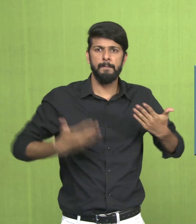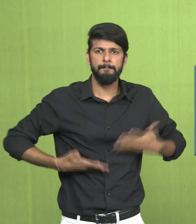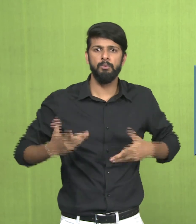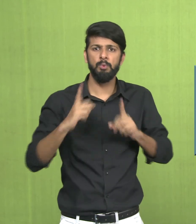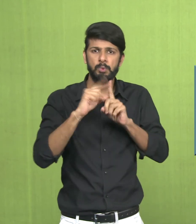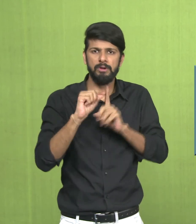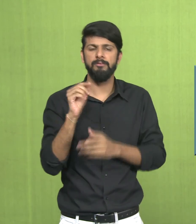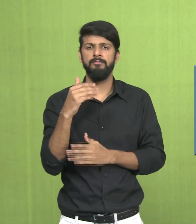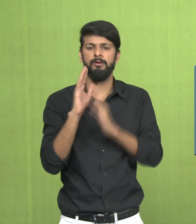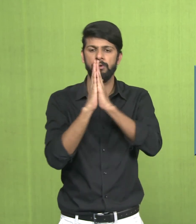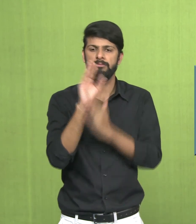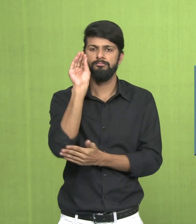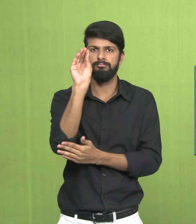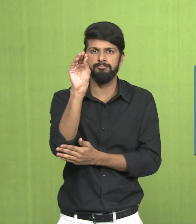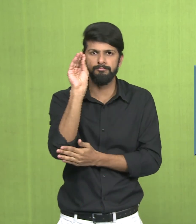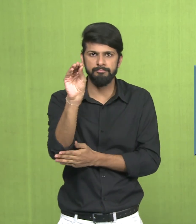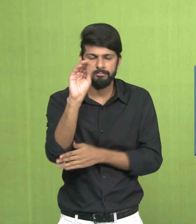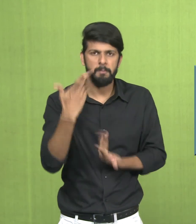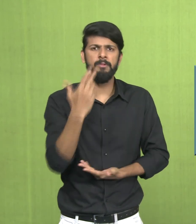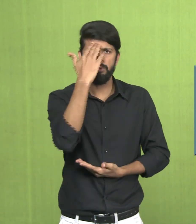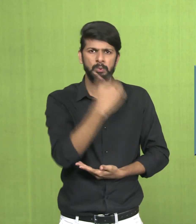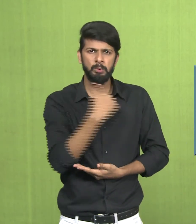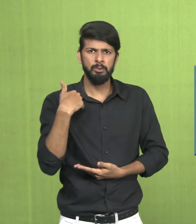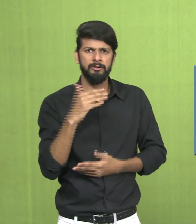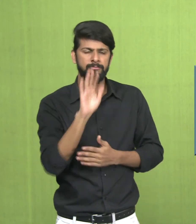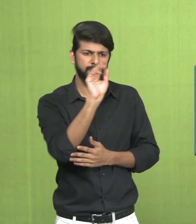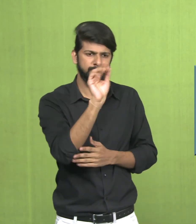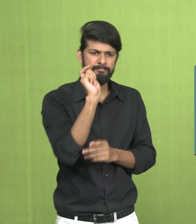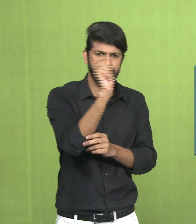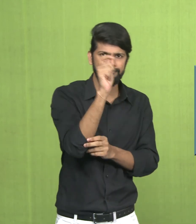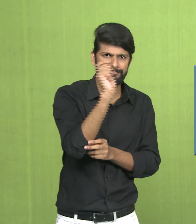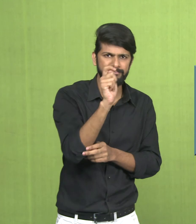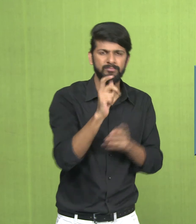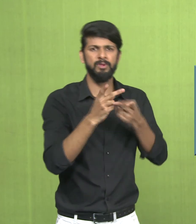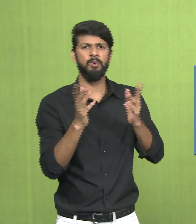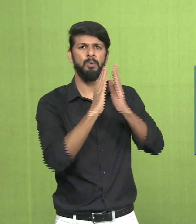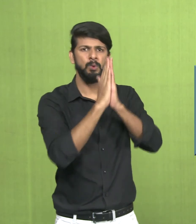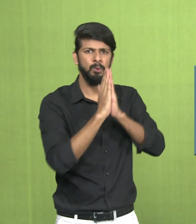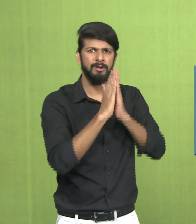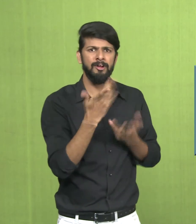Most religions have their own priests and they are devoted to holy duties.